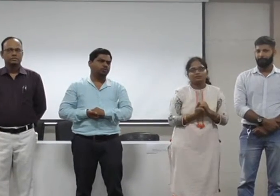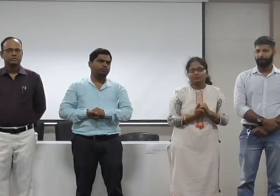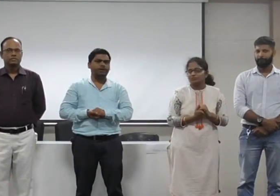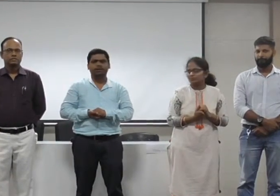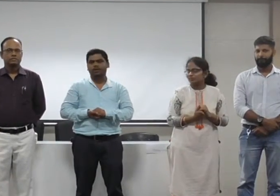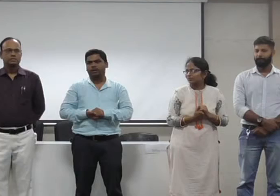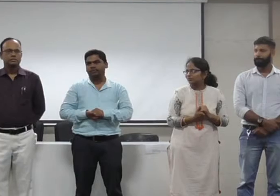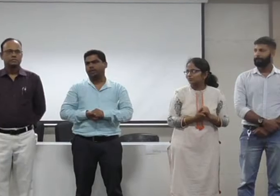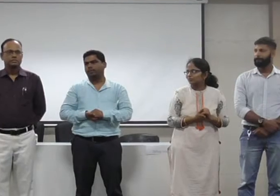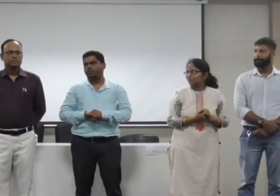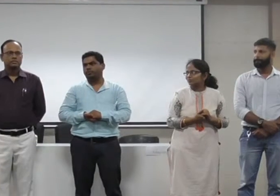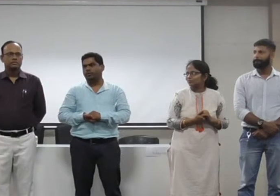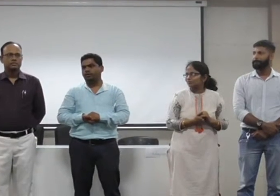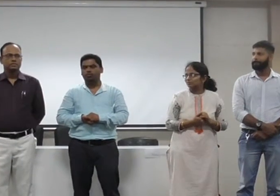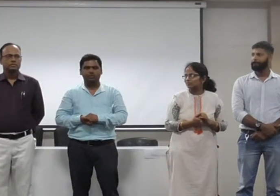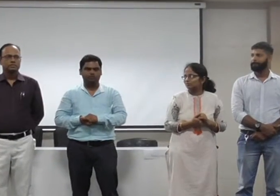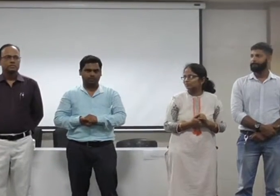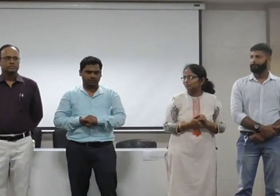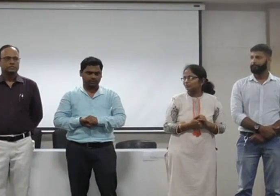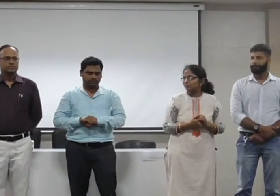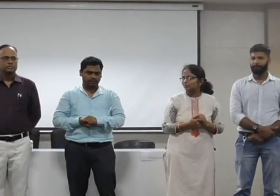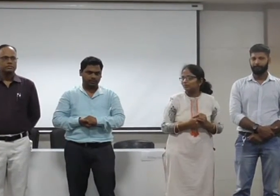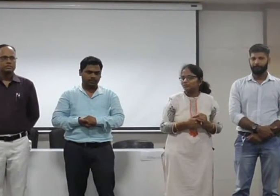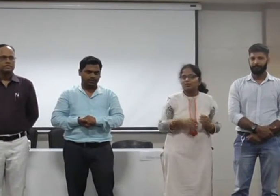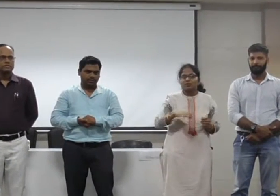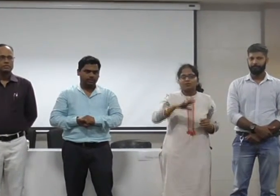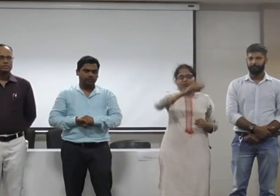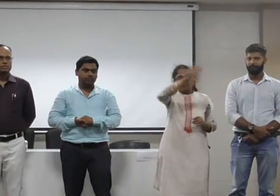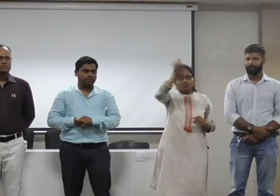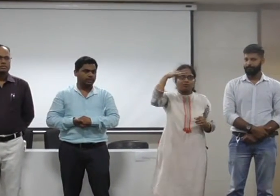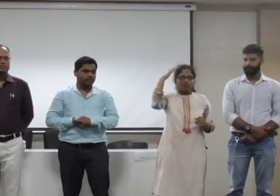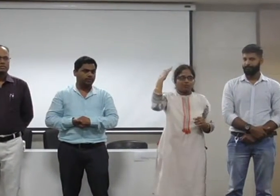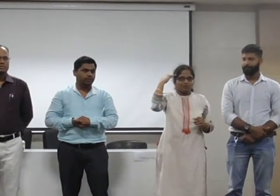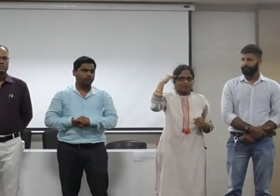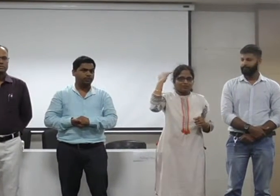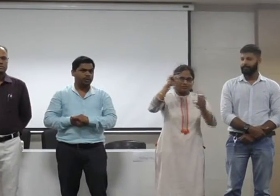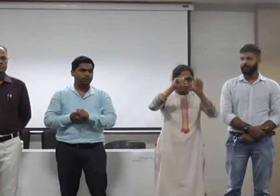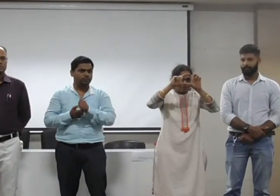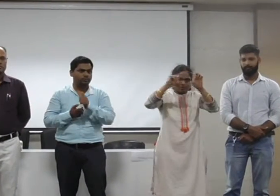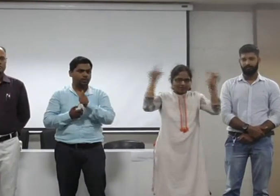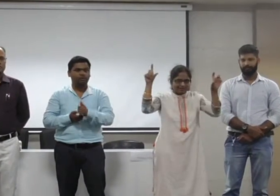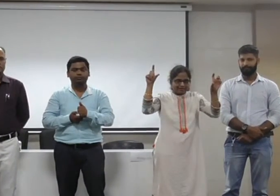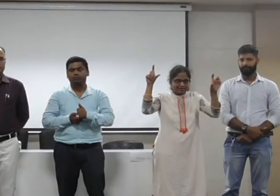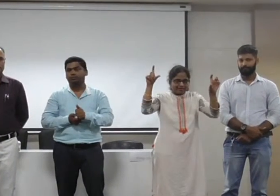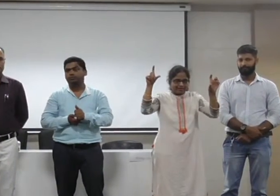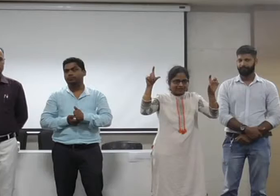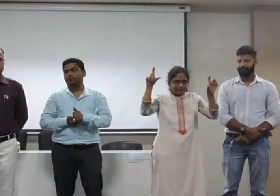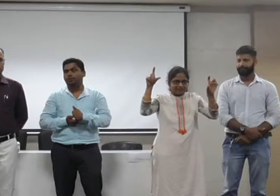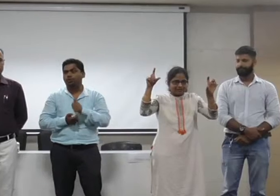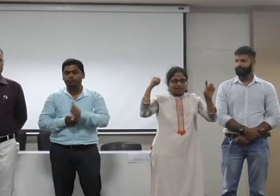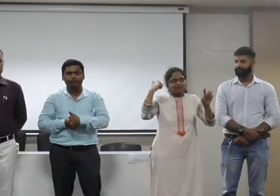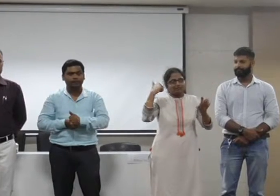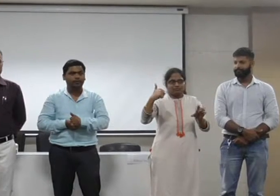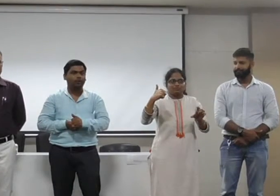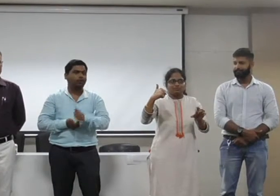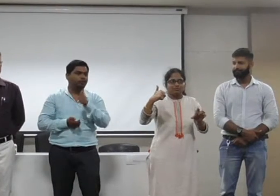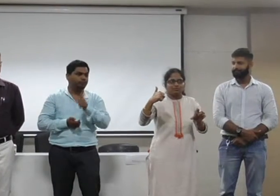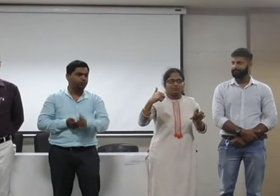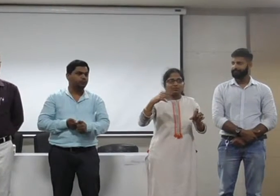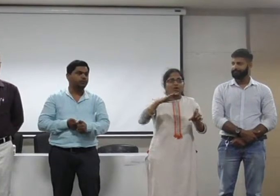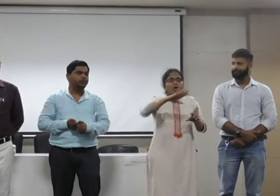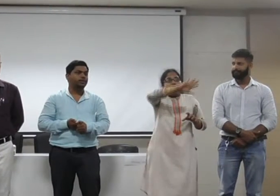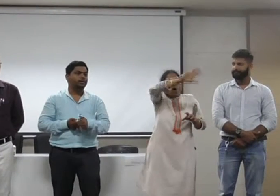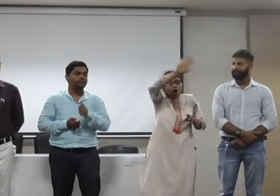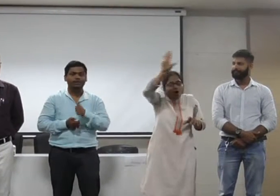to make aware about the voting process. Once again, I would like to thank all of you with a hope that all of